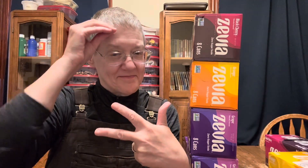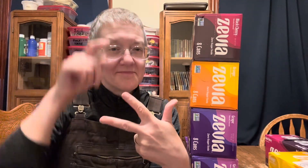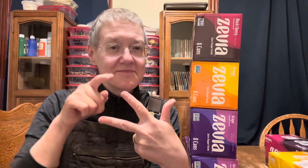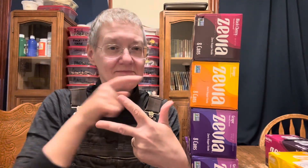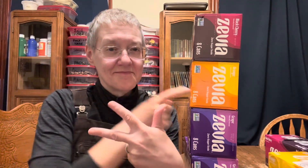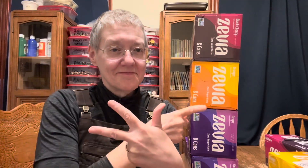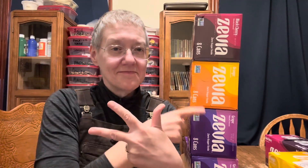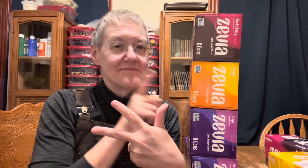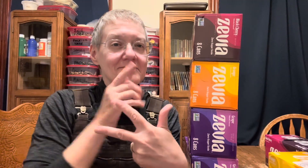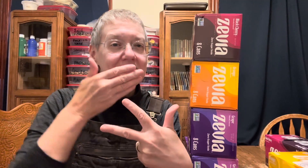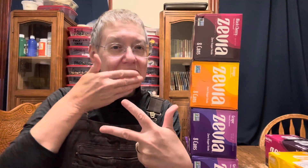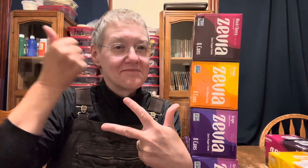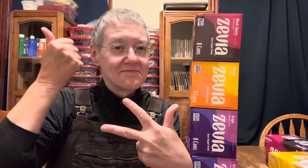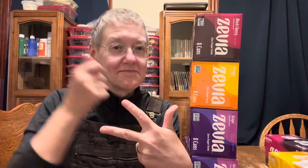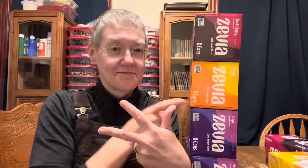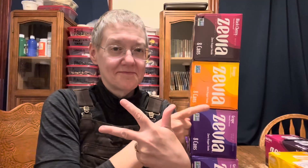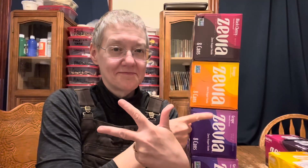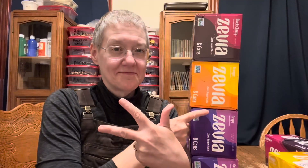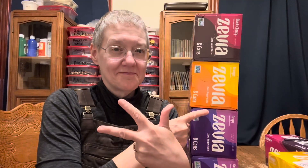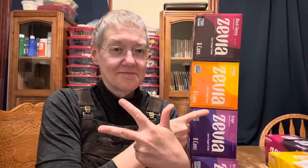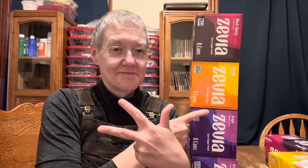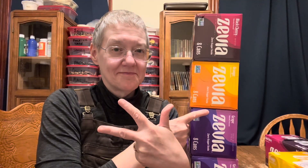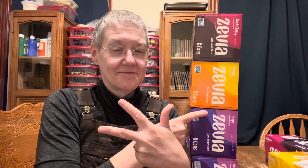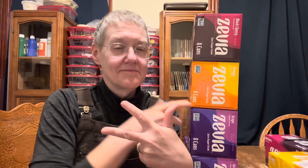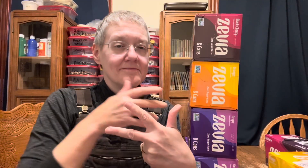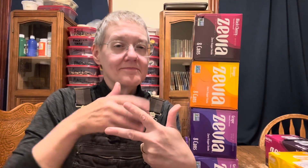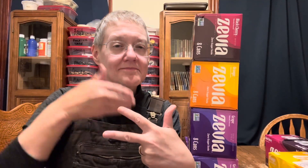opinion, it's better than the Diet Dr. Pepper.